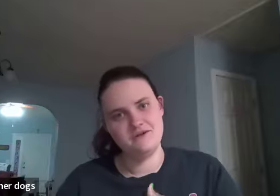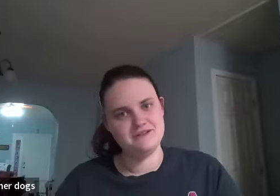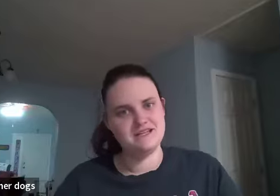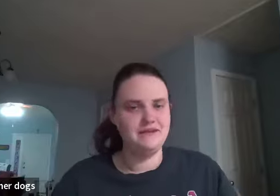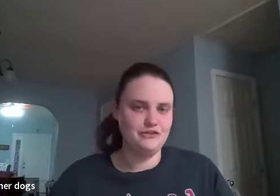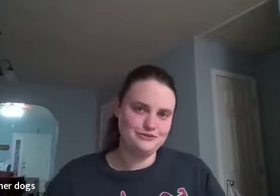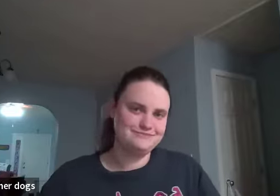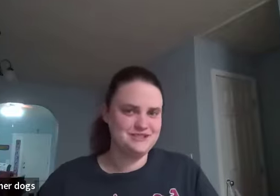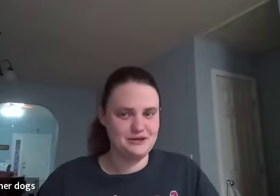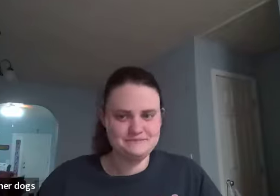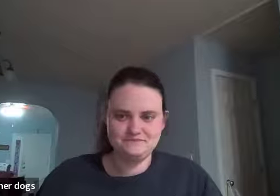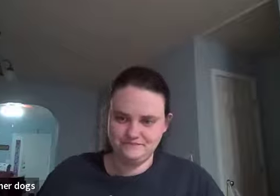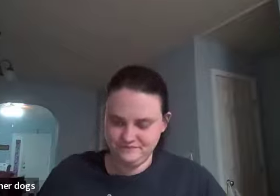all the time either. So.